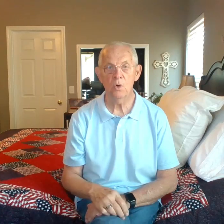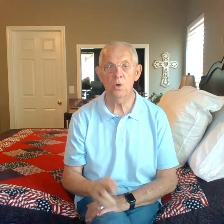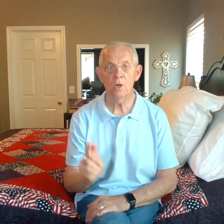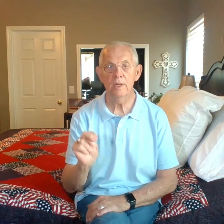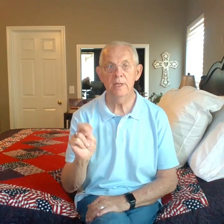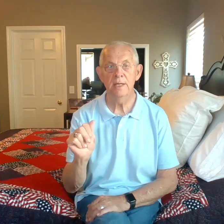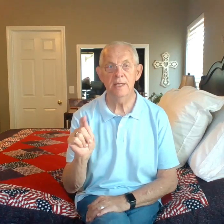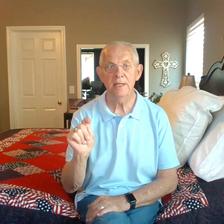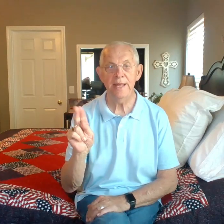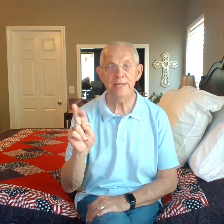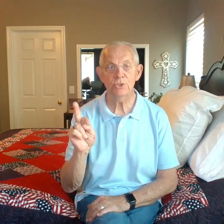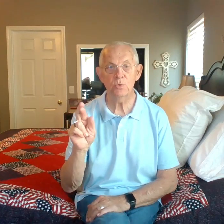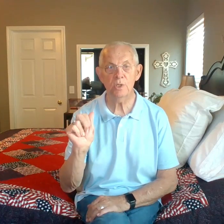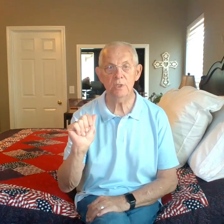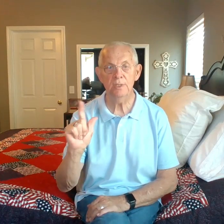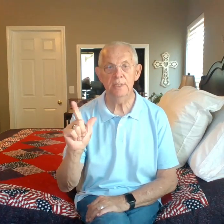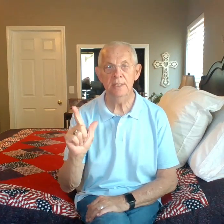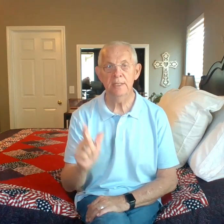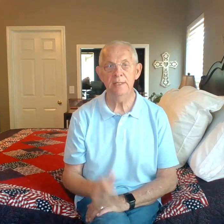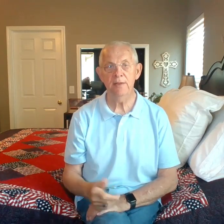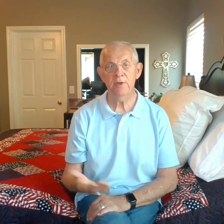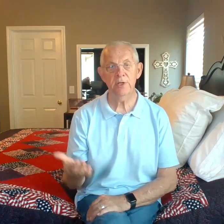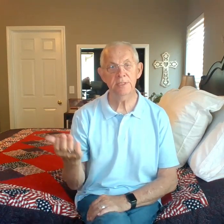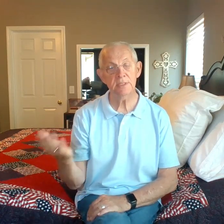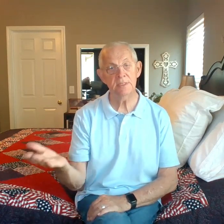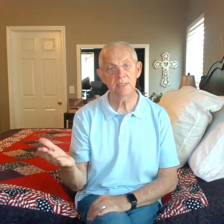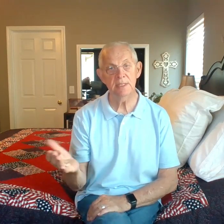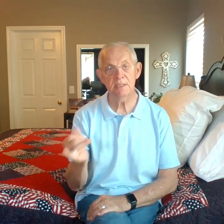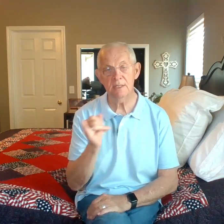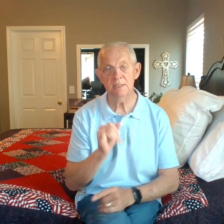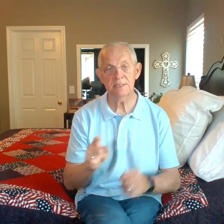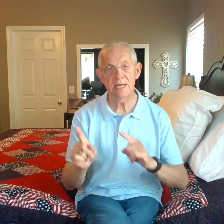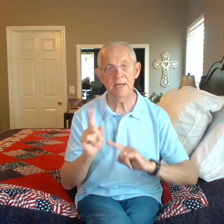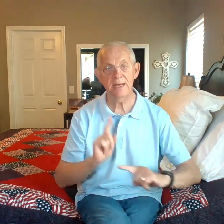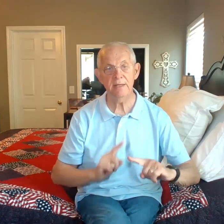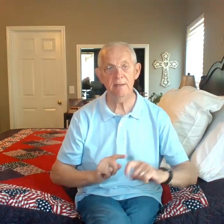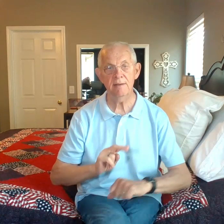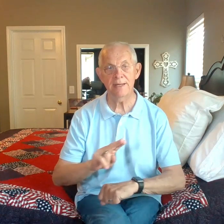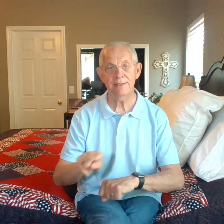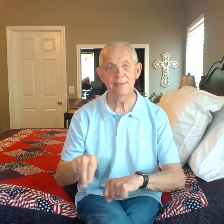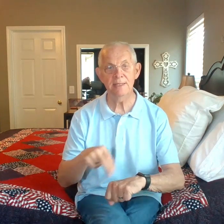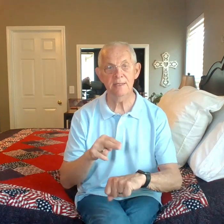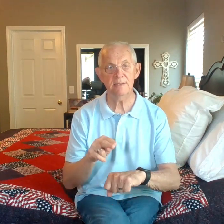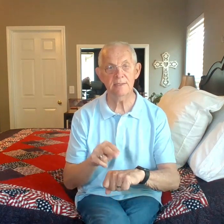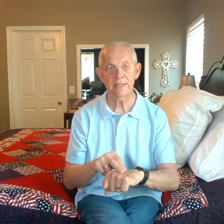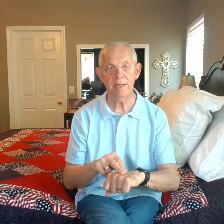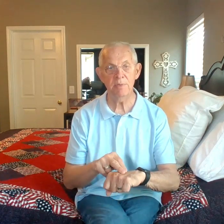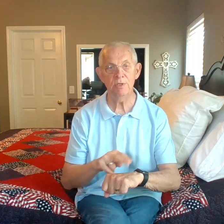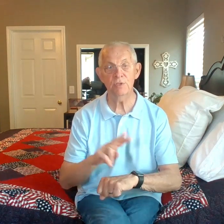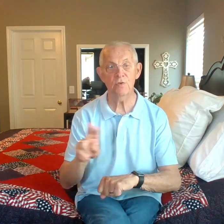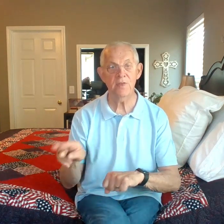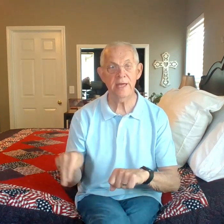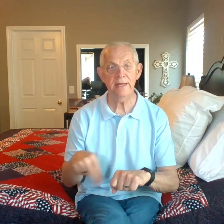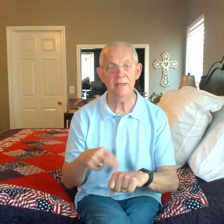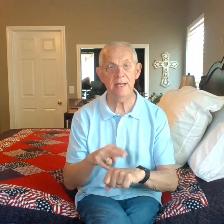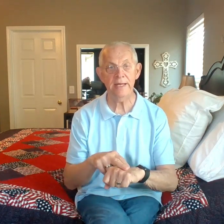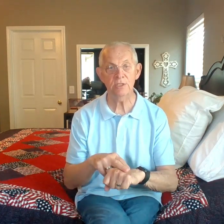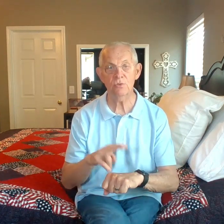or natural. Now there is a sign like this that can be used for that, natural